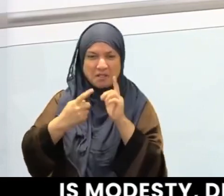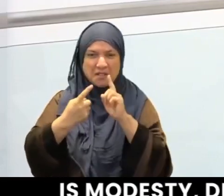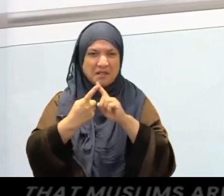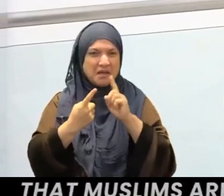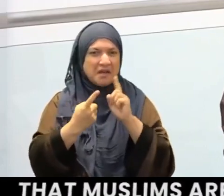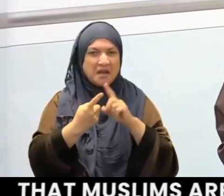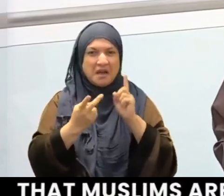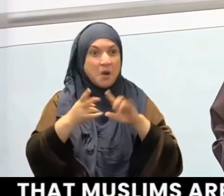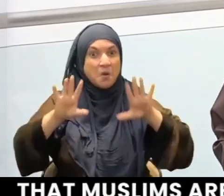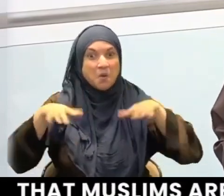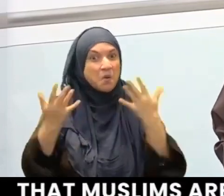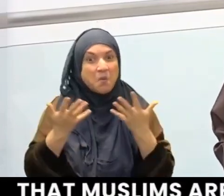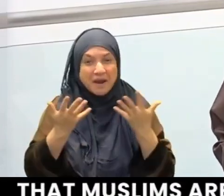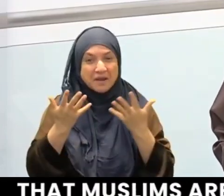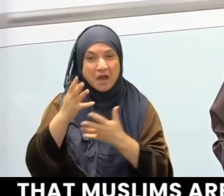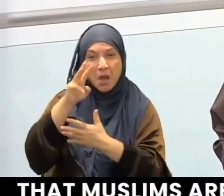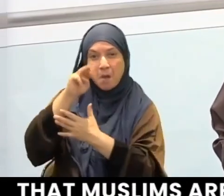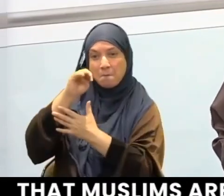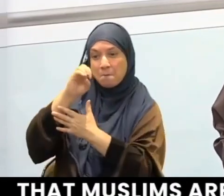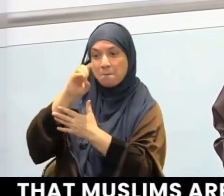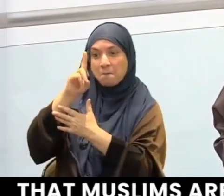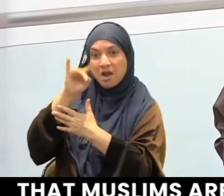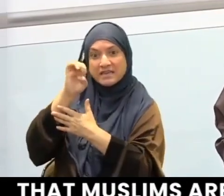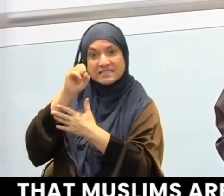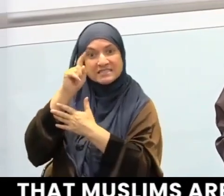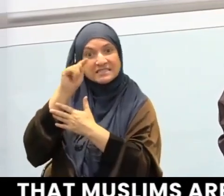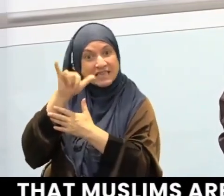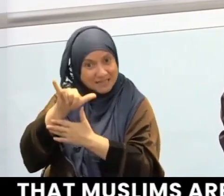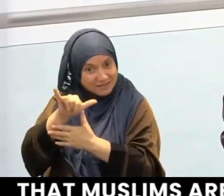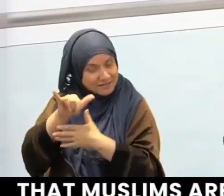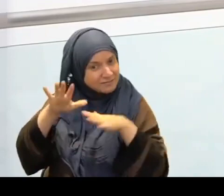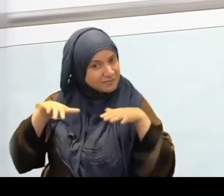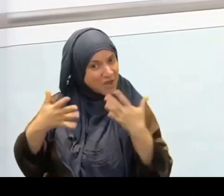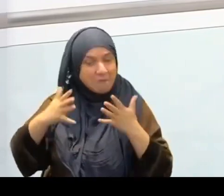shamelessness. That Muslims are decent and dignified and